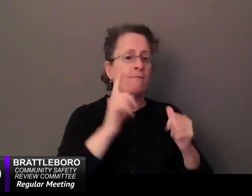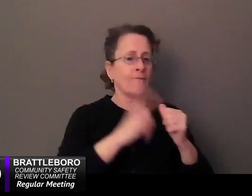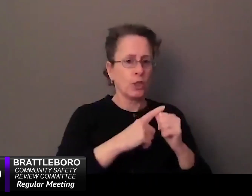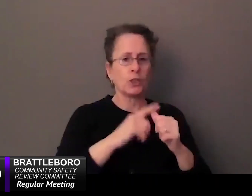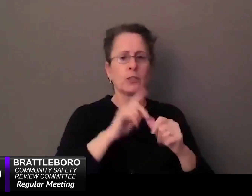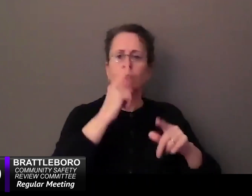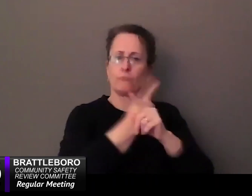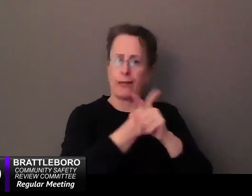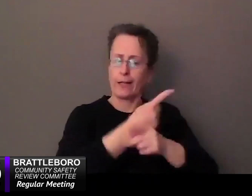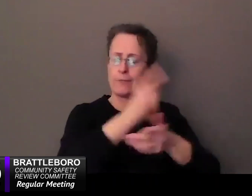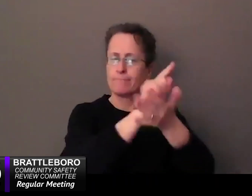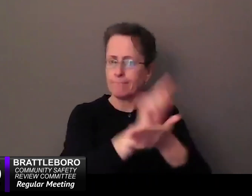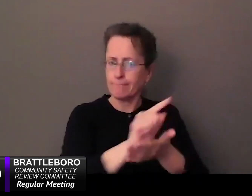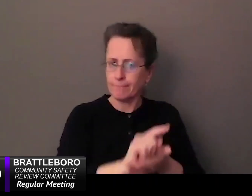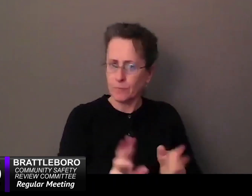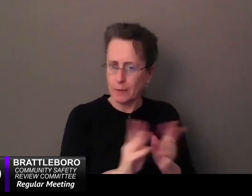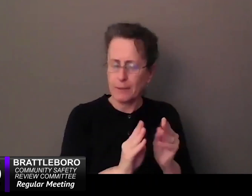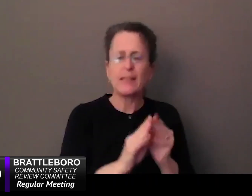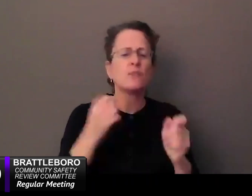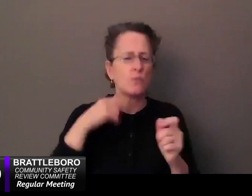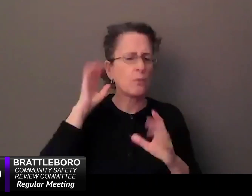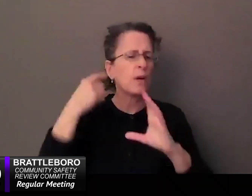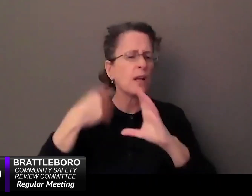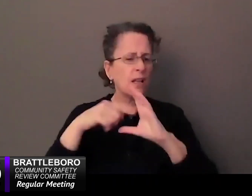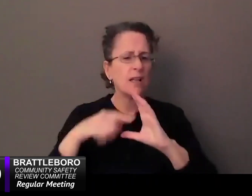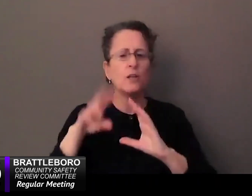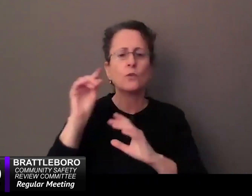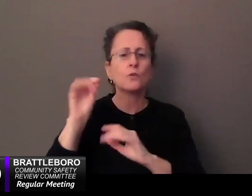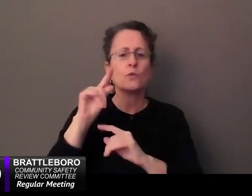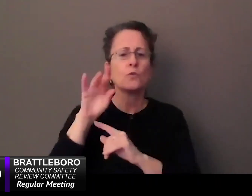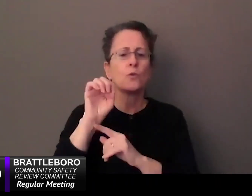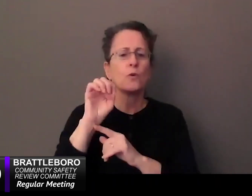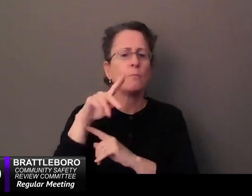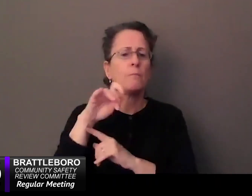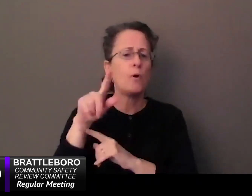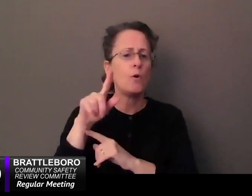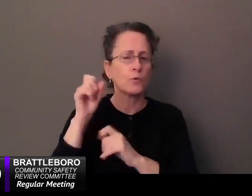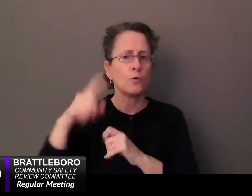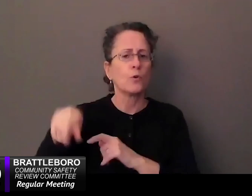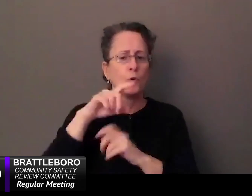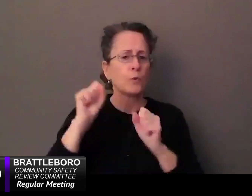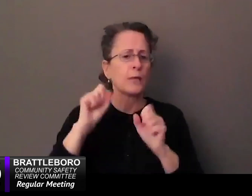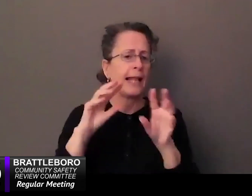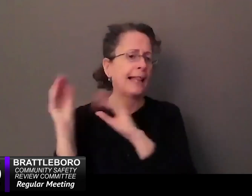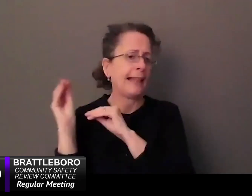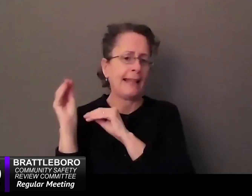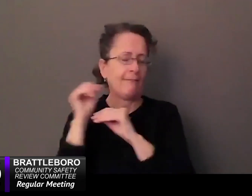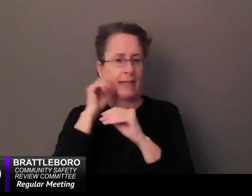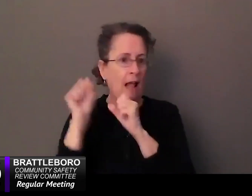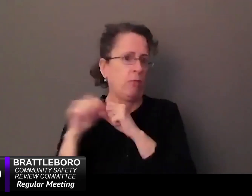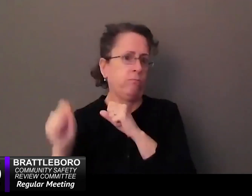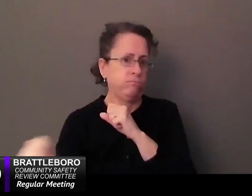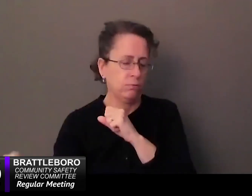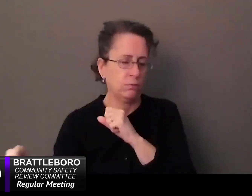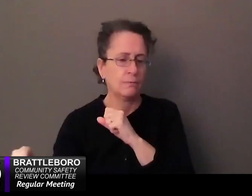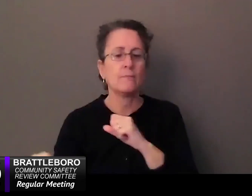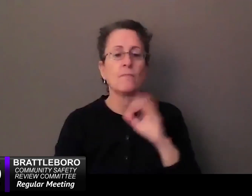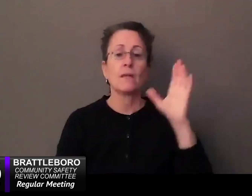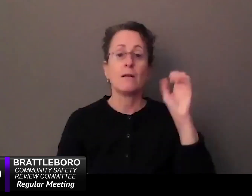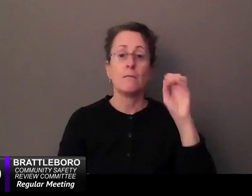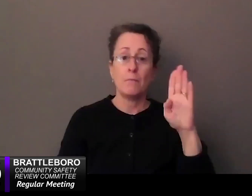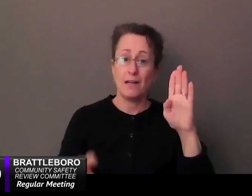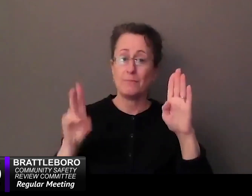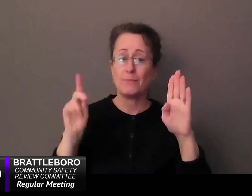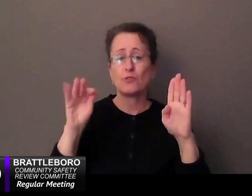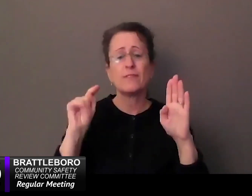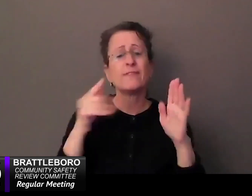with it by doodle poll so we can get out of here. Only 5 to 7. Yeah, and I want to say, Bob and Drift, I really appreciate you